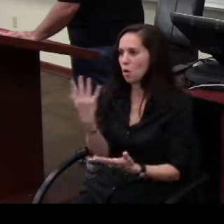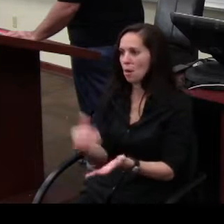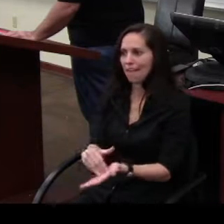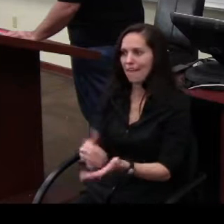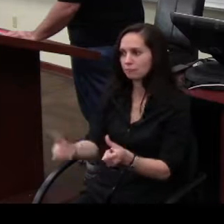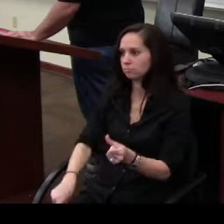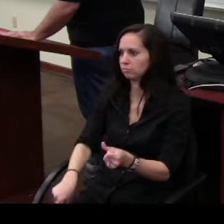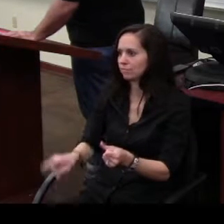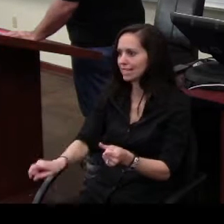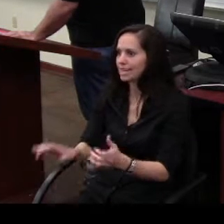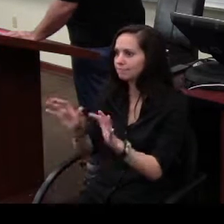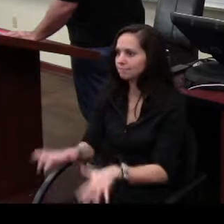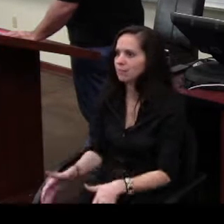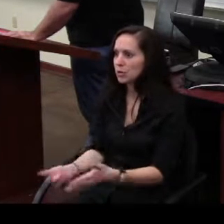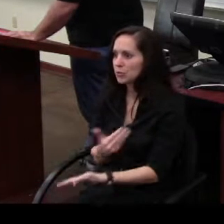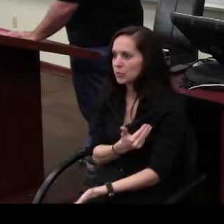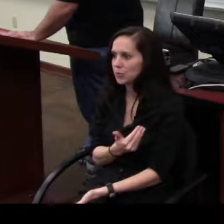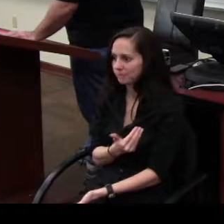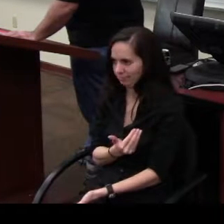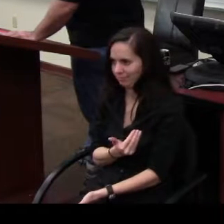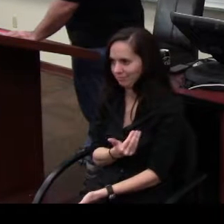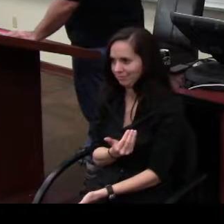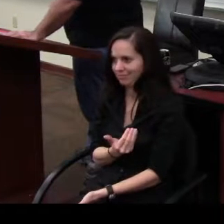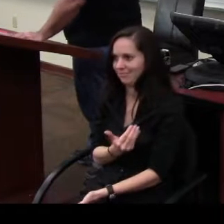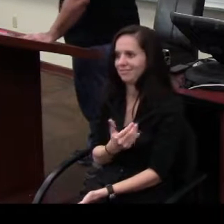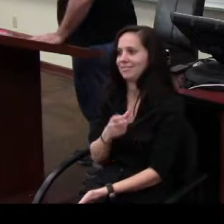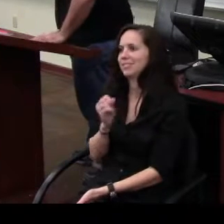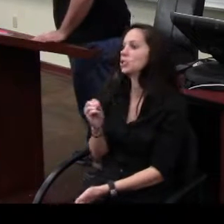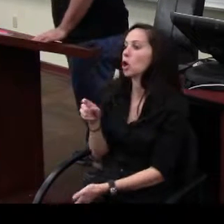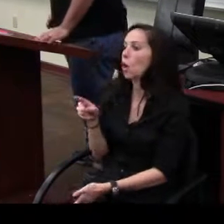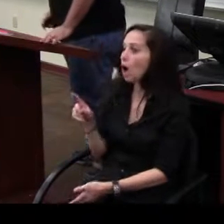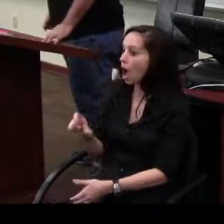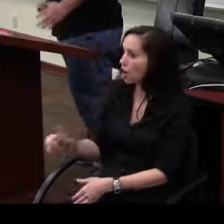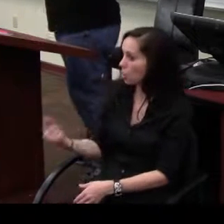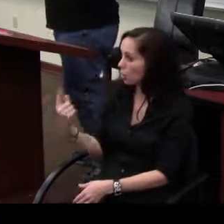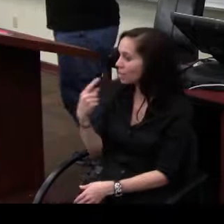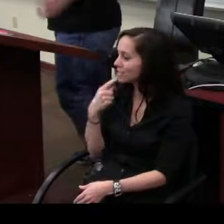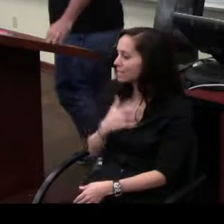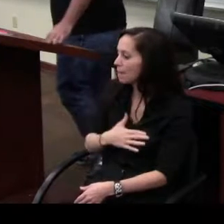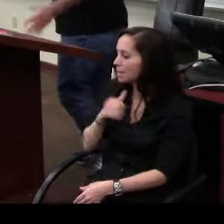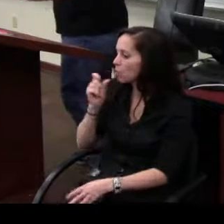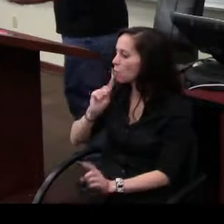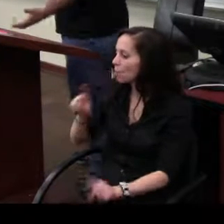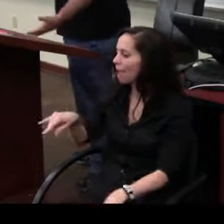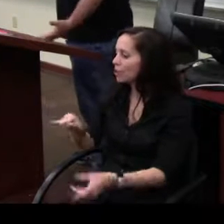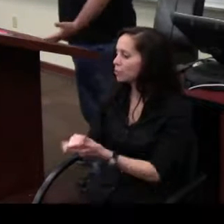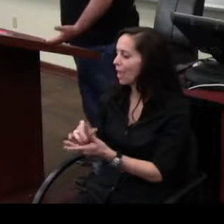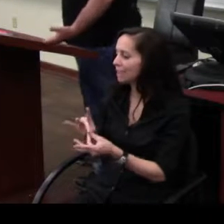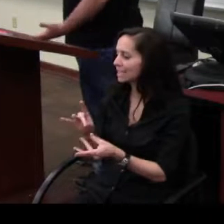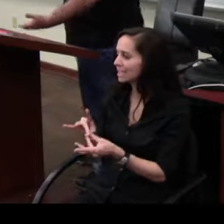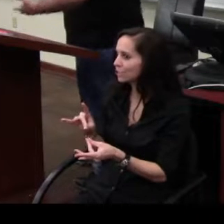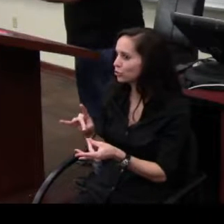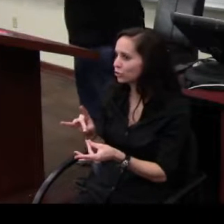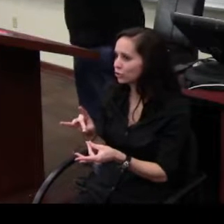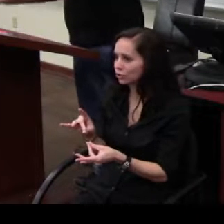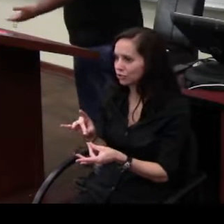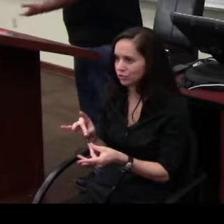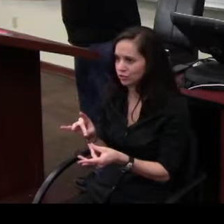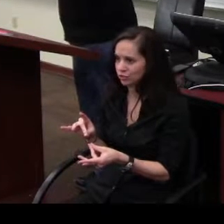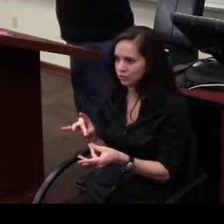by replying to this message with the billing name, and then down here it says, please don't reply to this message. But people don't read that part,